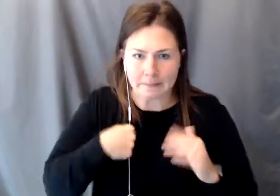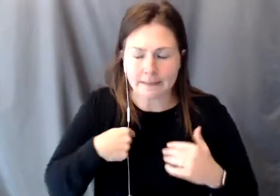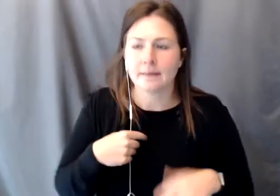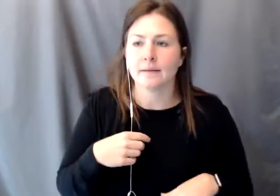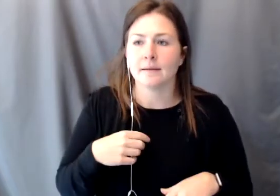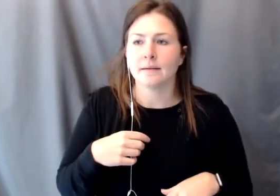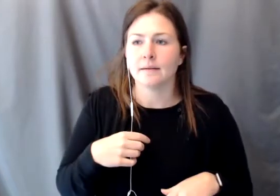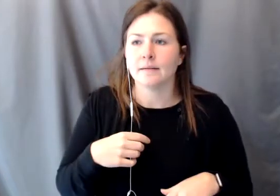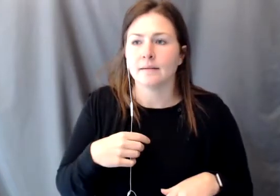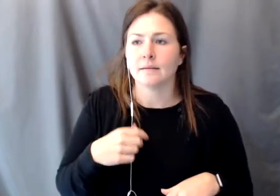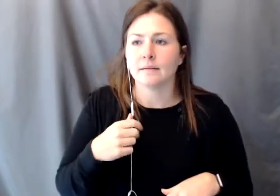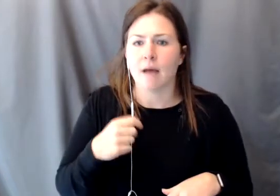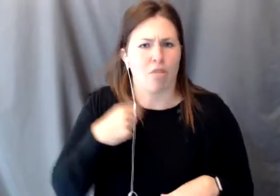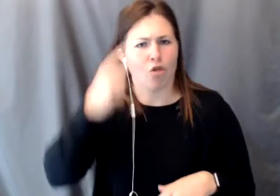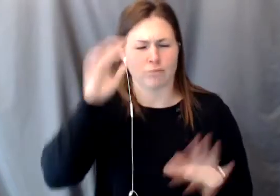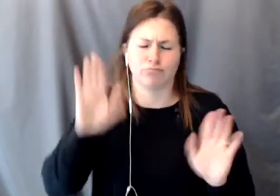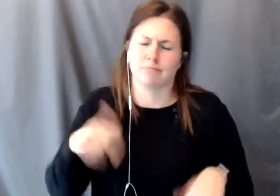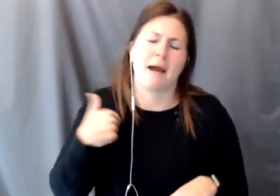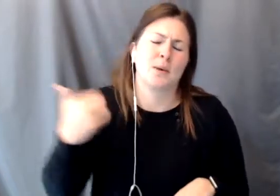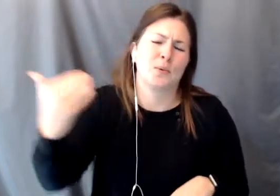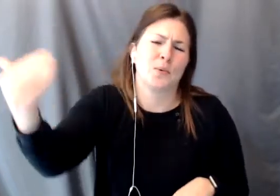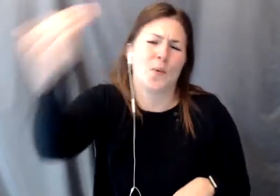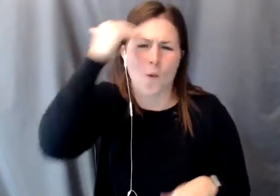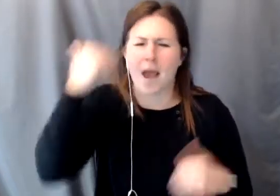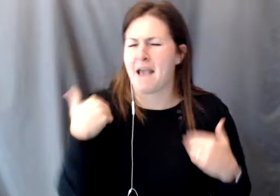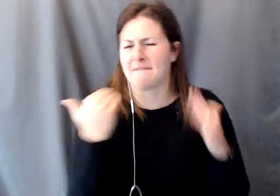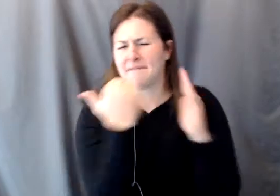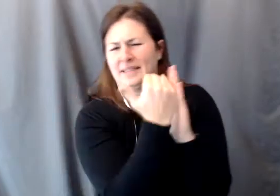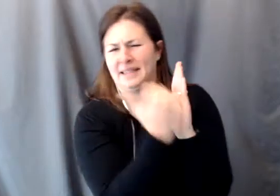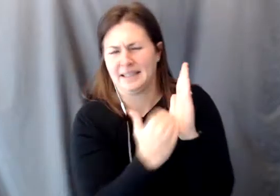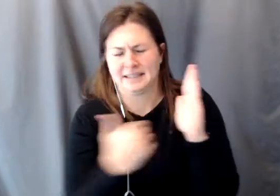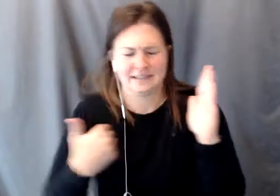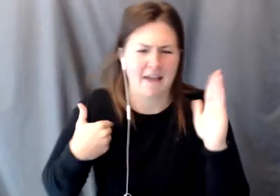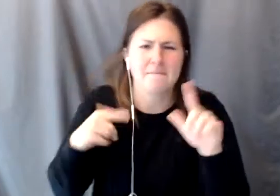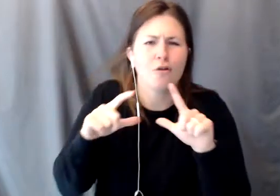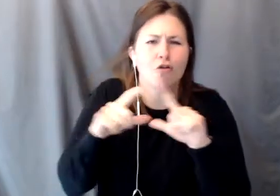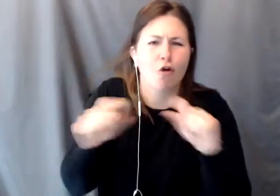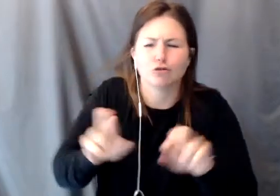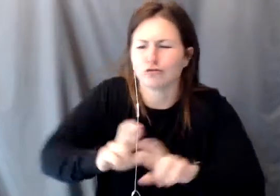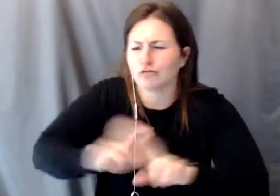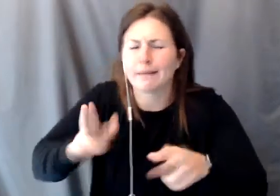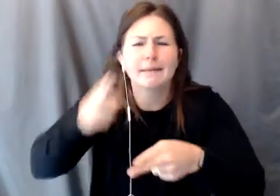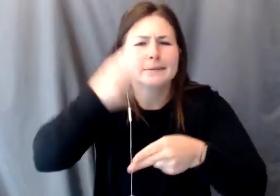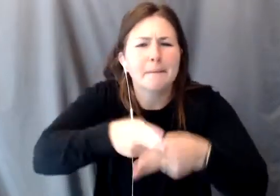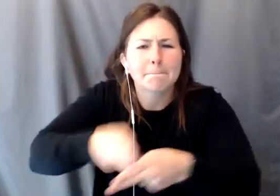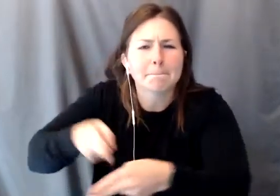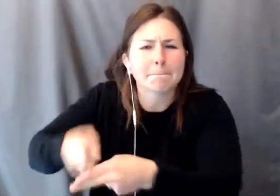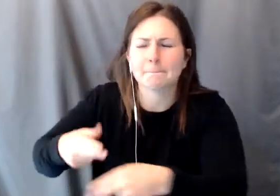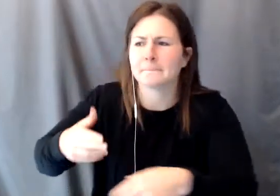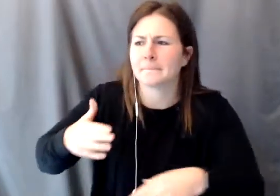I had my 8-step list, I had my cards with the names on them and what I had done. And, you know, I